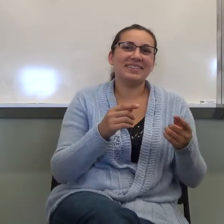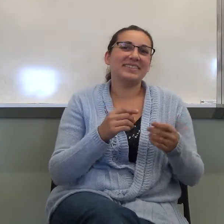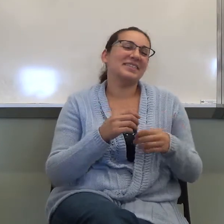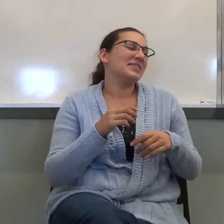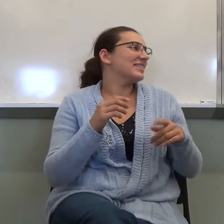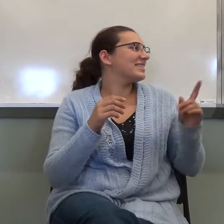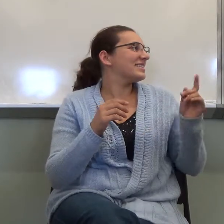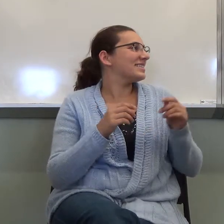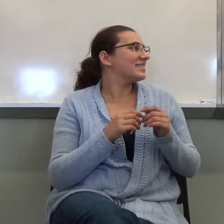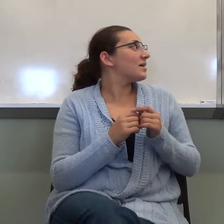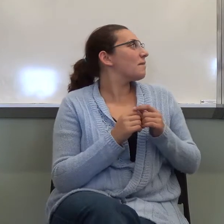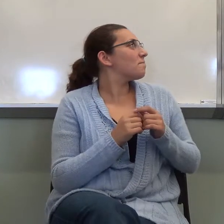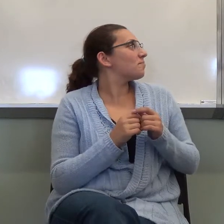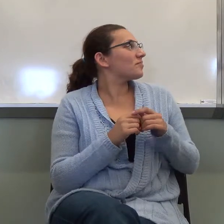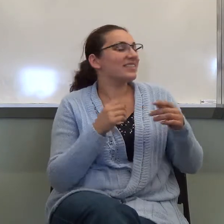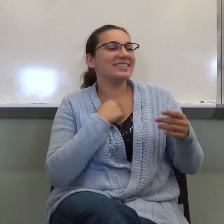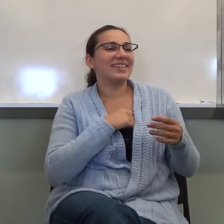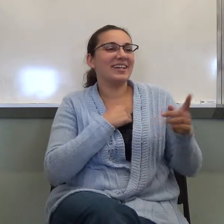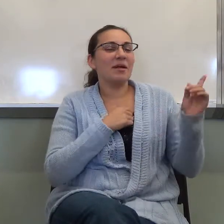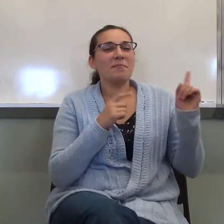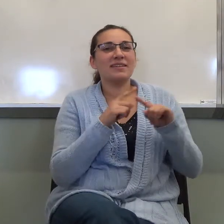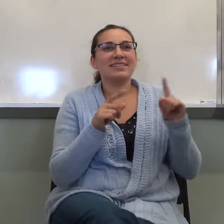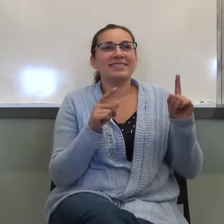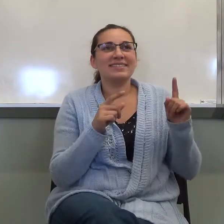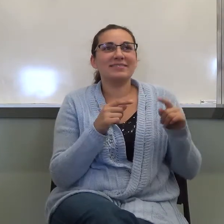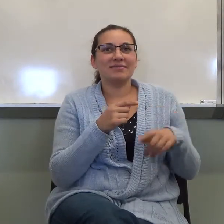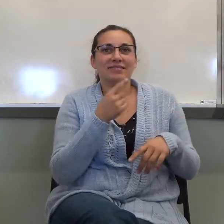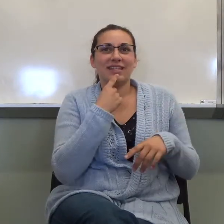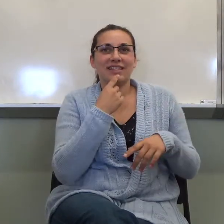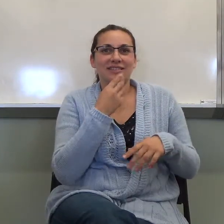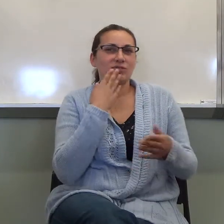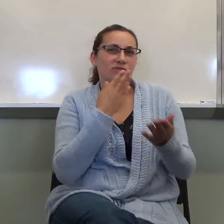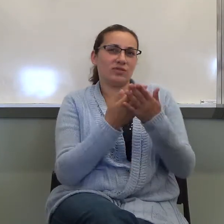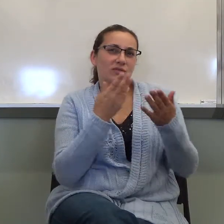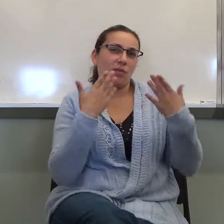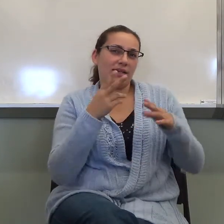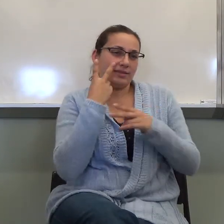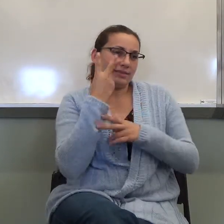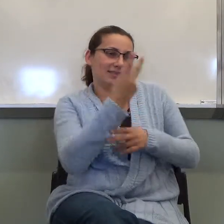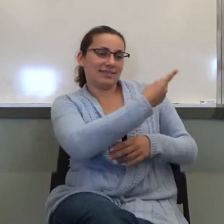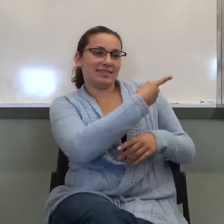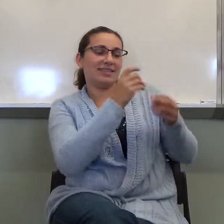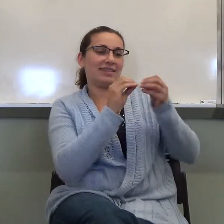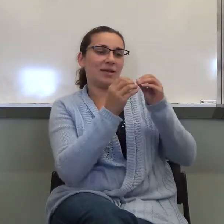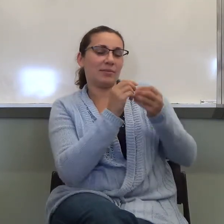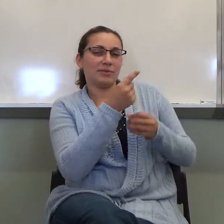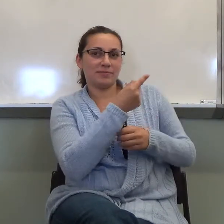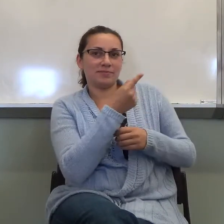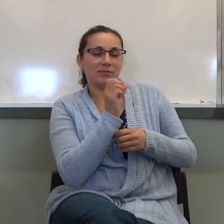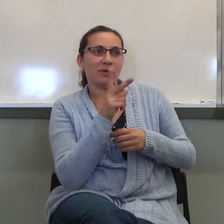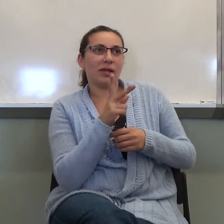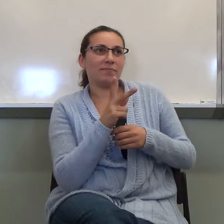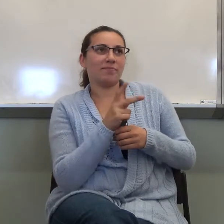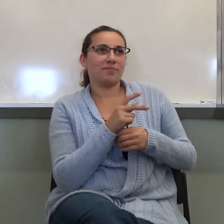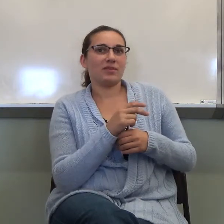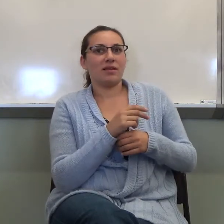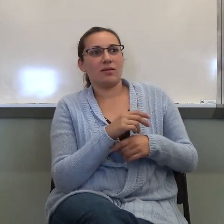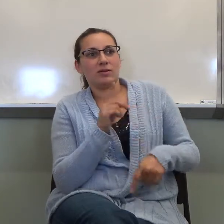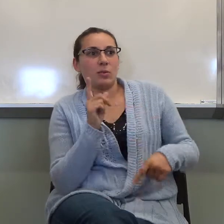nice, visual motivation for how it goes. And then we'll have to give up our picture because we can't carry a picture around